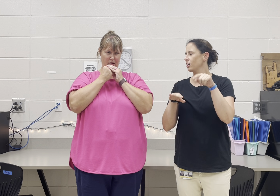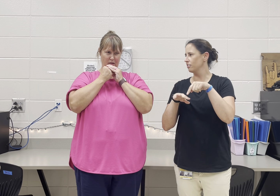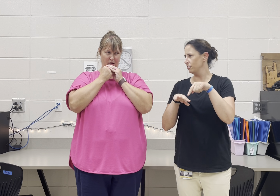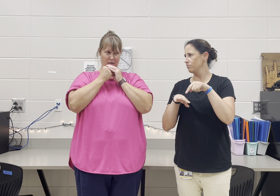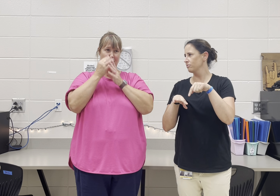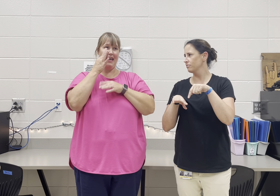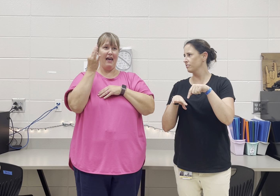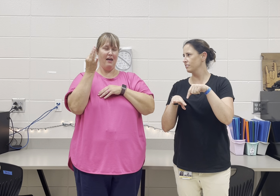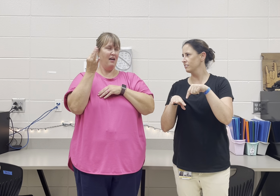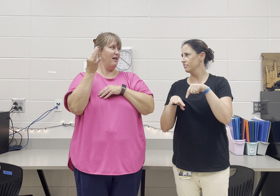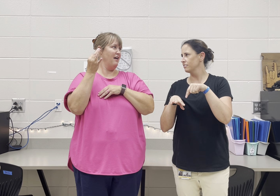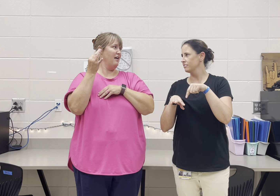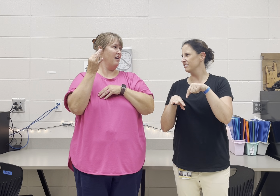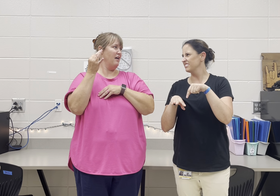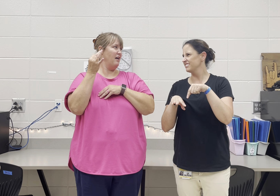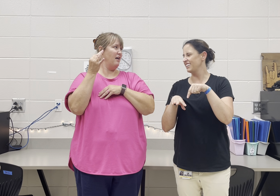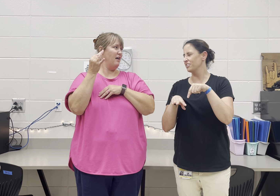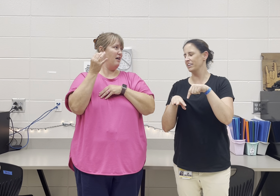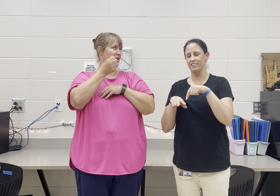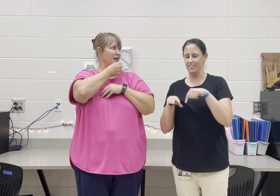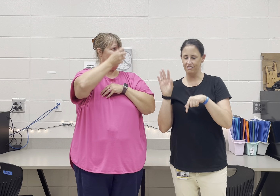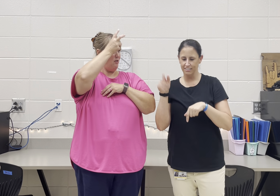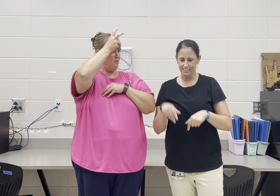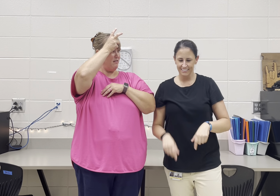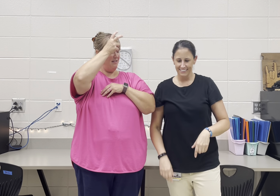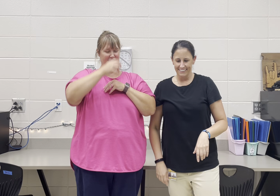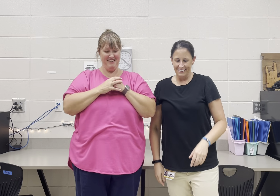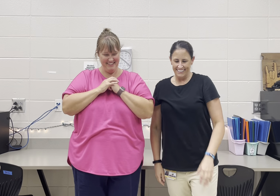Choco. Cat? Taco cat, no.